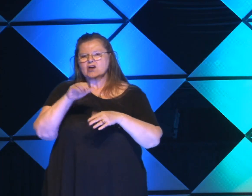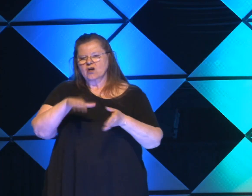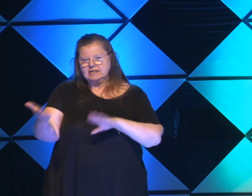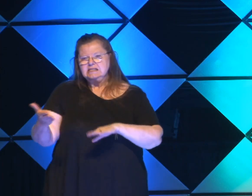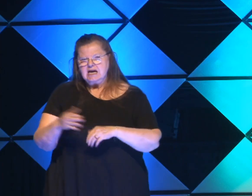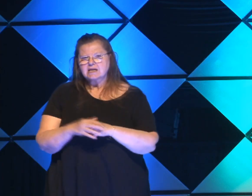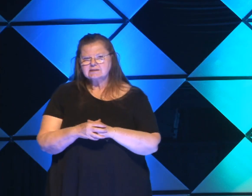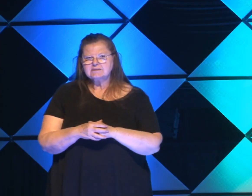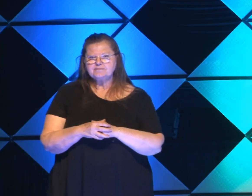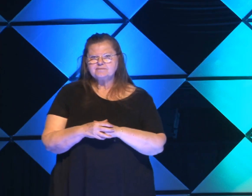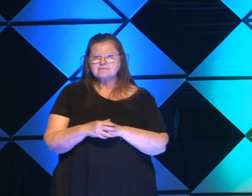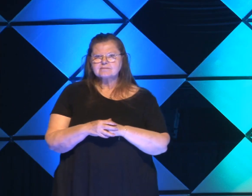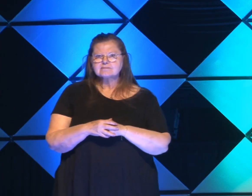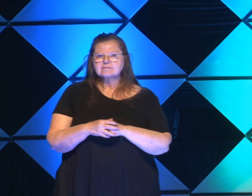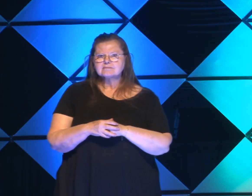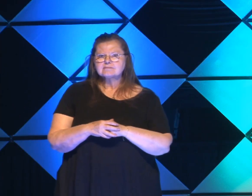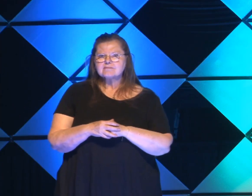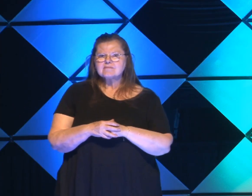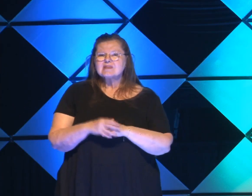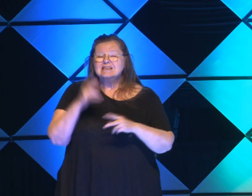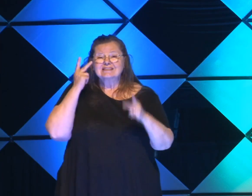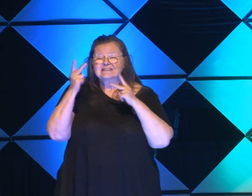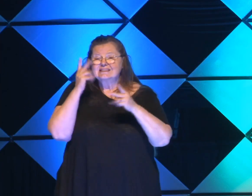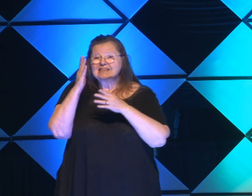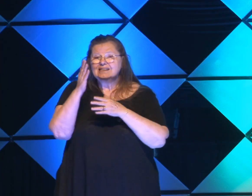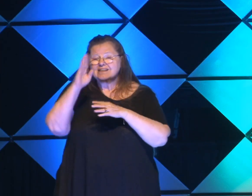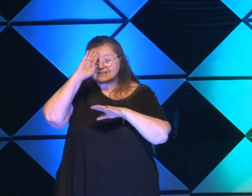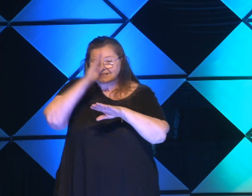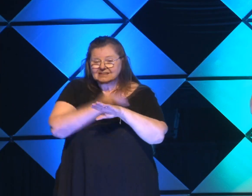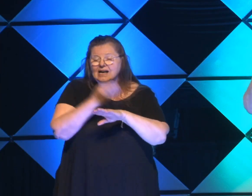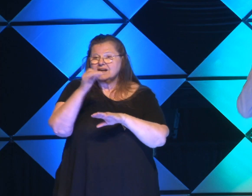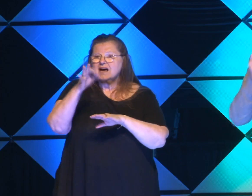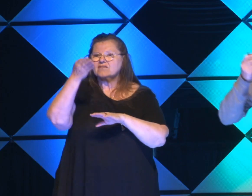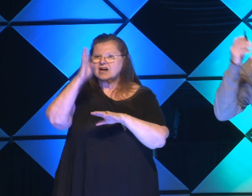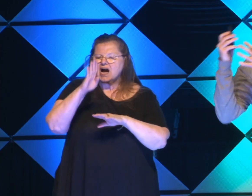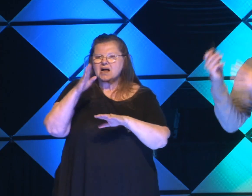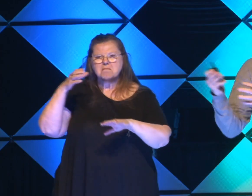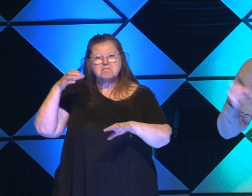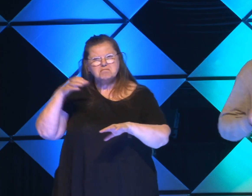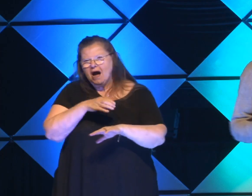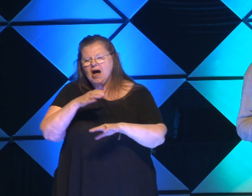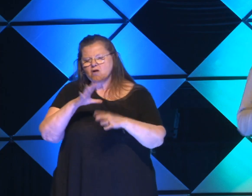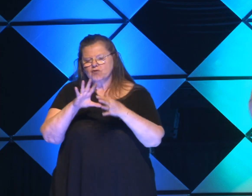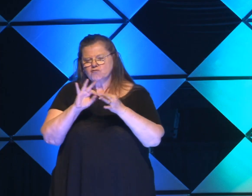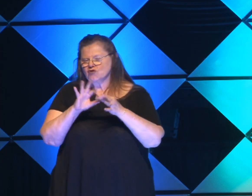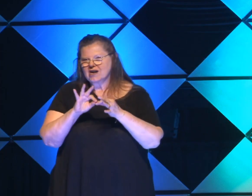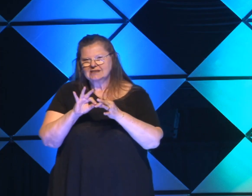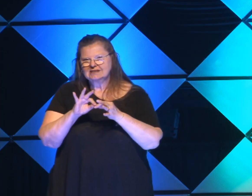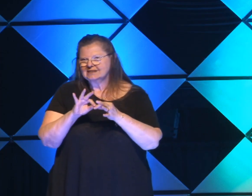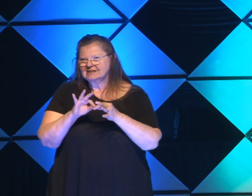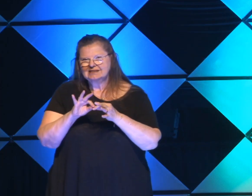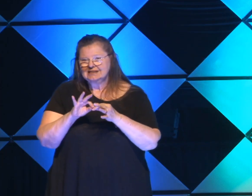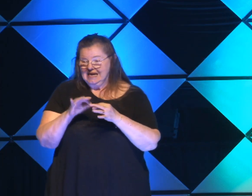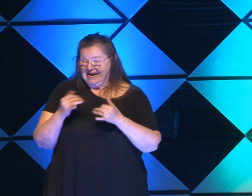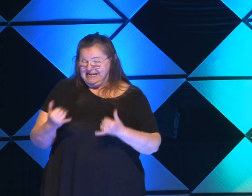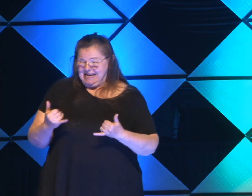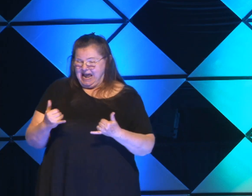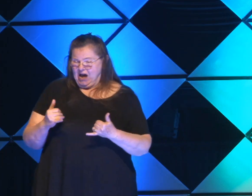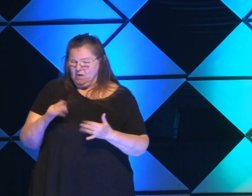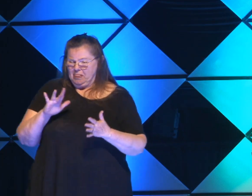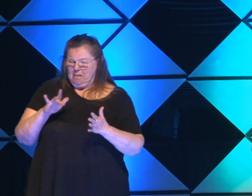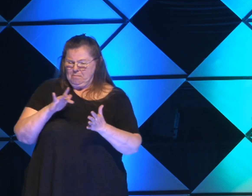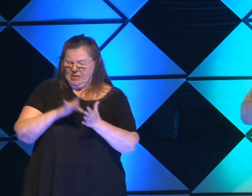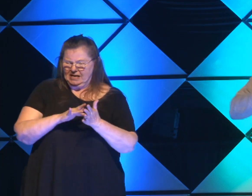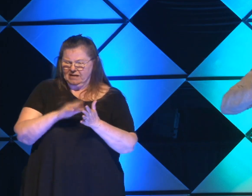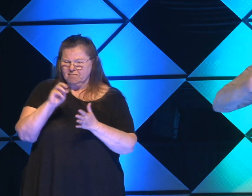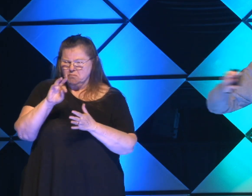death. You see, Son of God was a powerful phrase. Messiah was a powerful phrase. But in this moment, right in the middle of the Gospel of